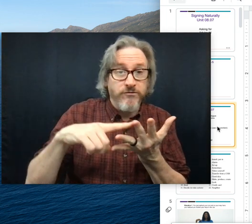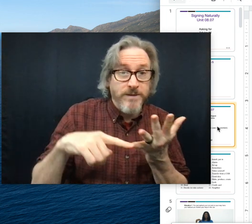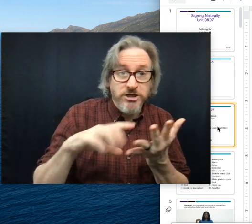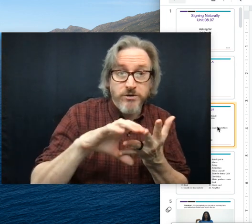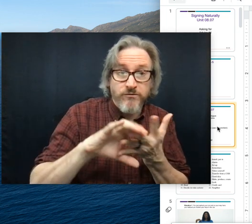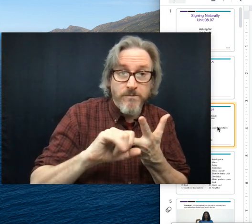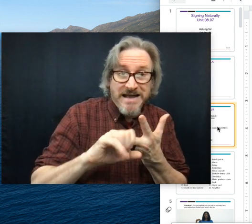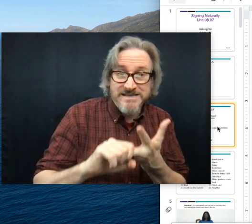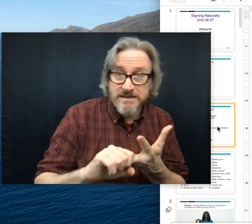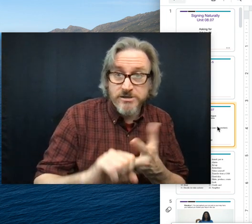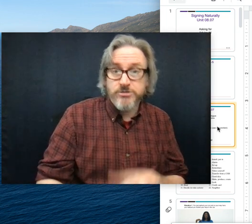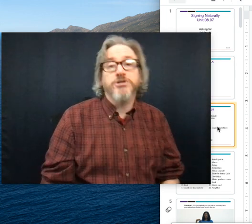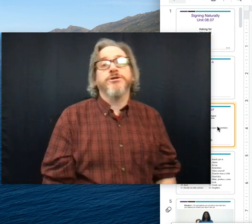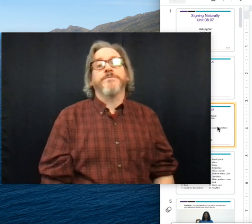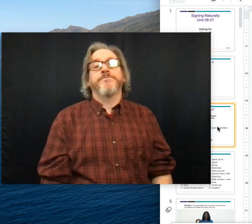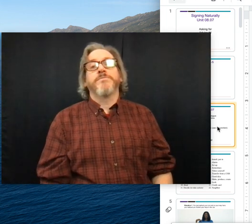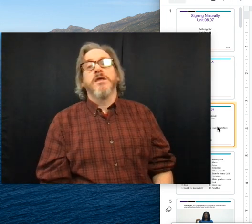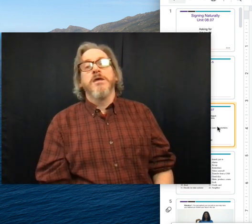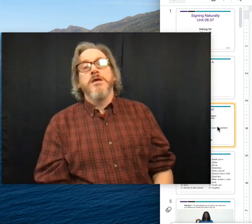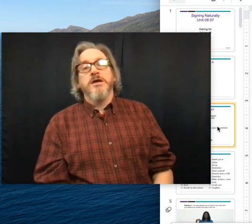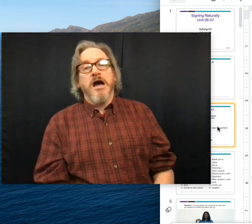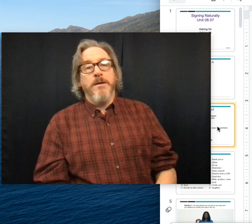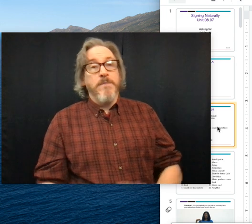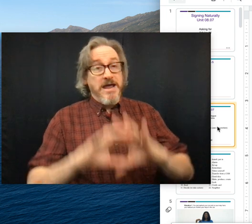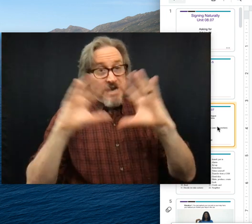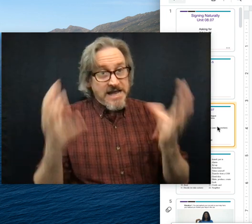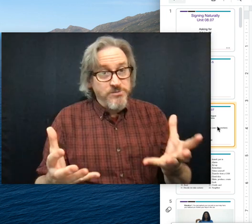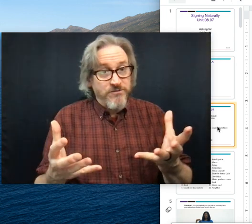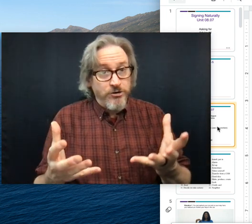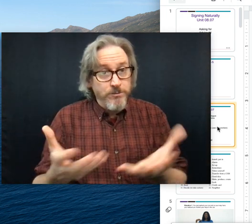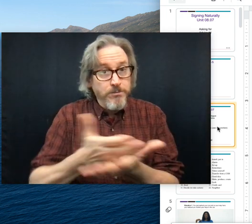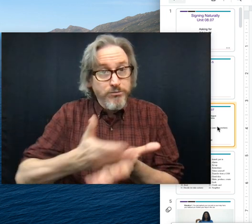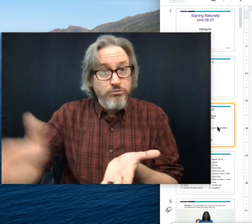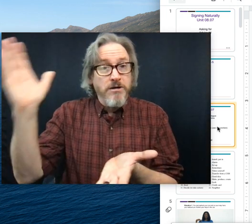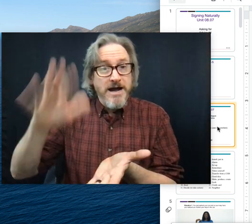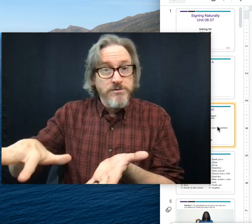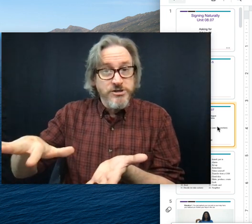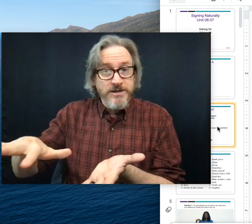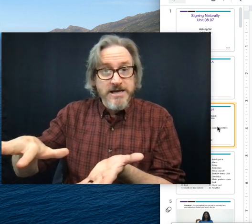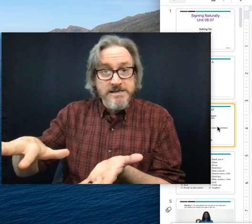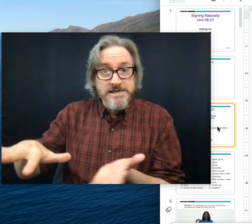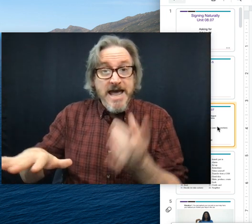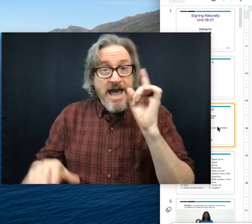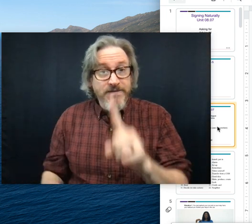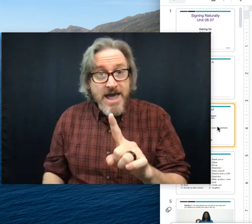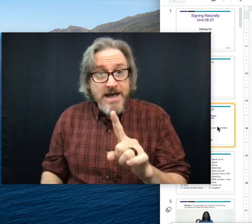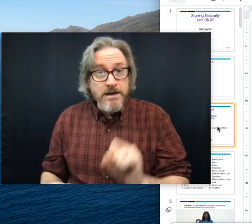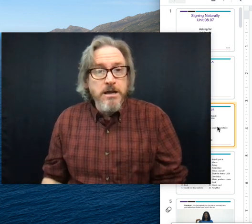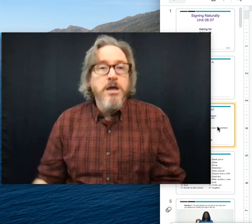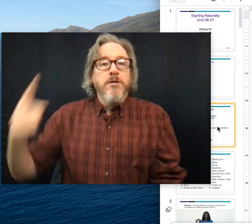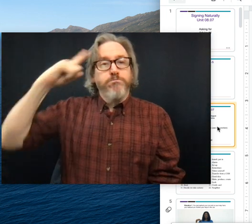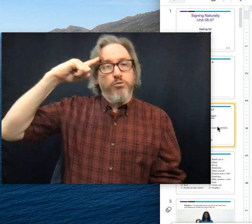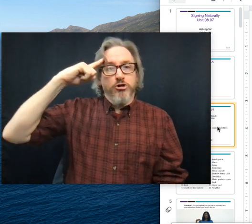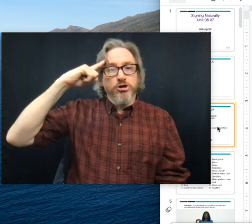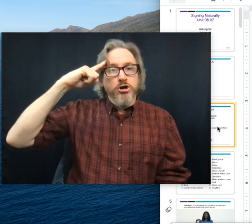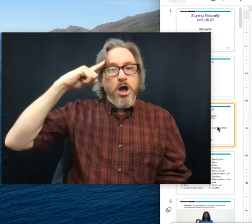other information from that sentence structure. And it ends with a verb. I was doing this, and